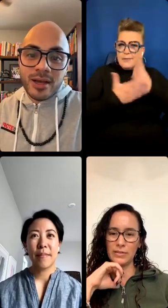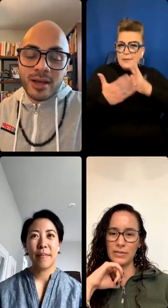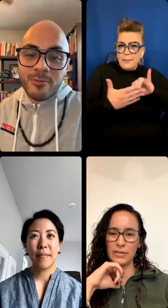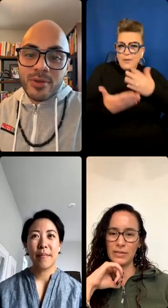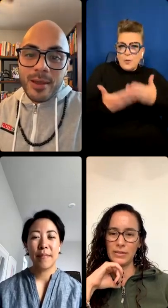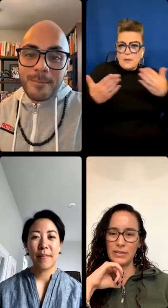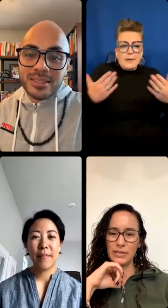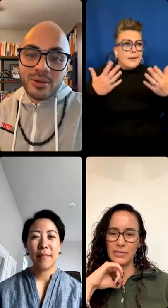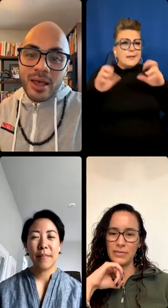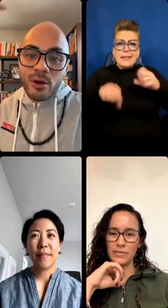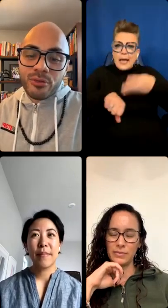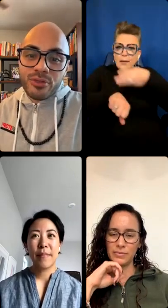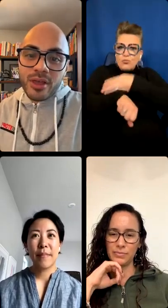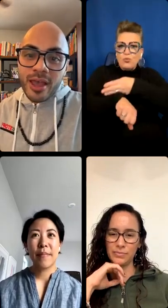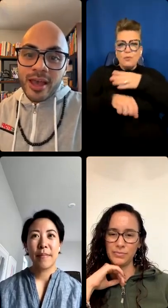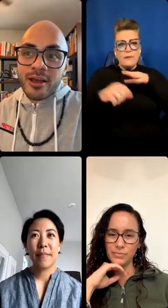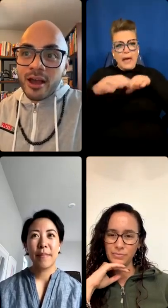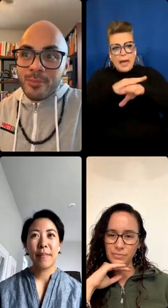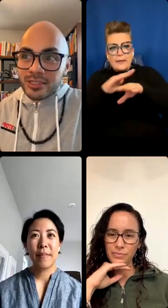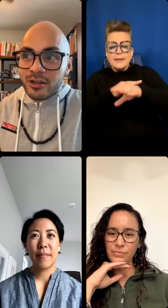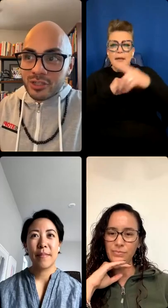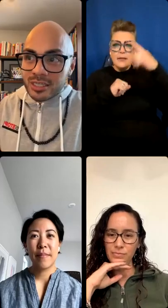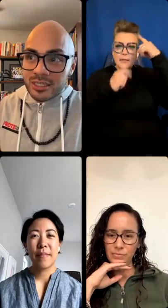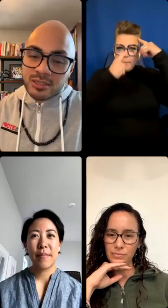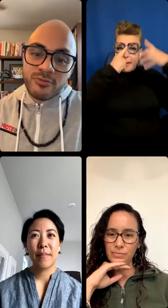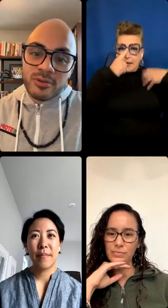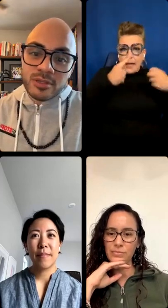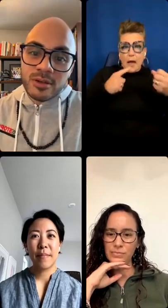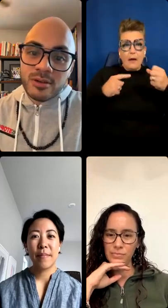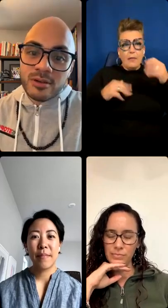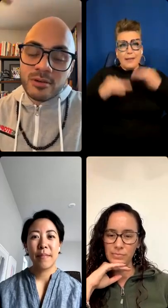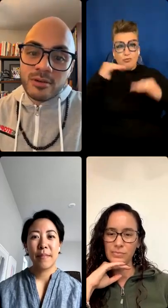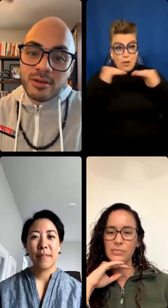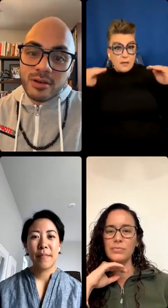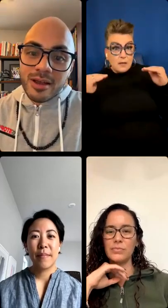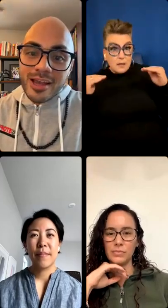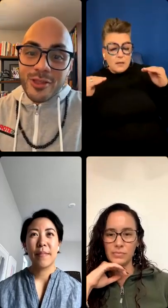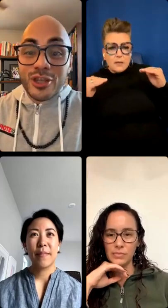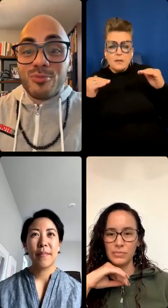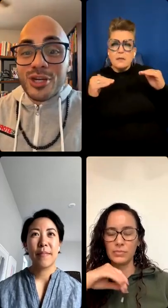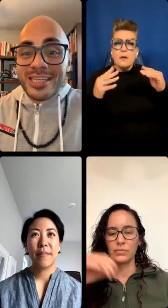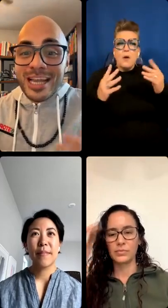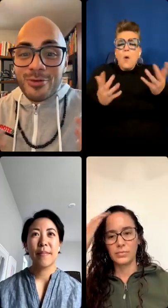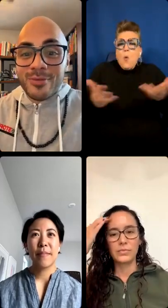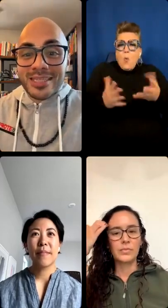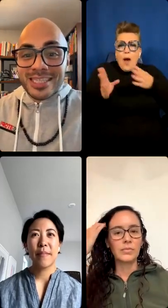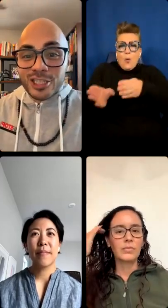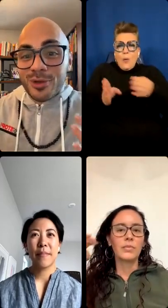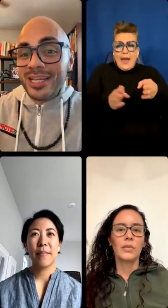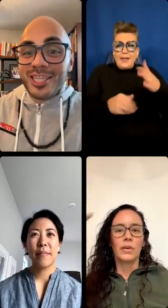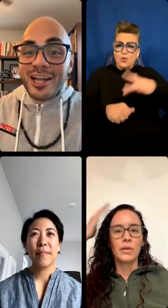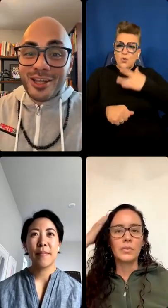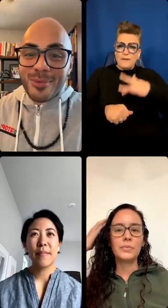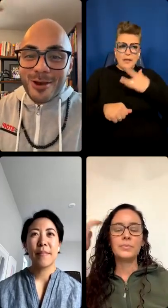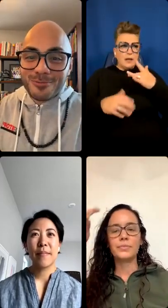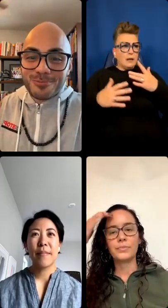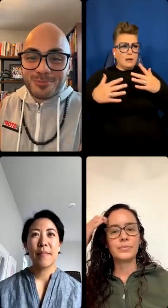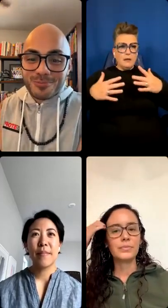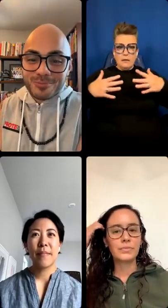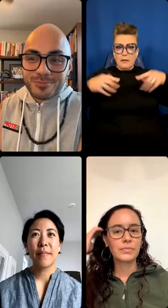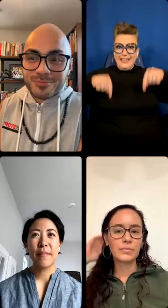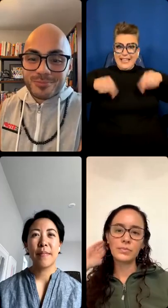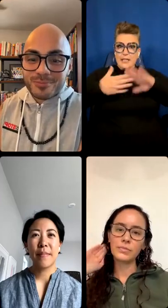to mental health and mental health justice to the communities that we've been centering and talking about?